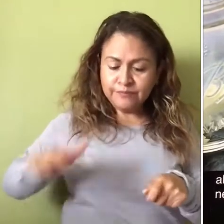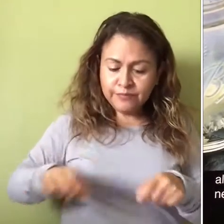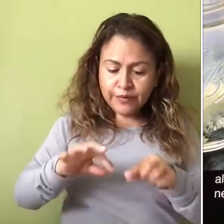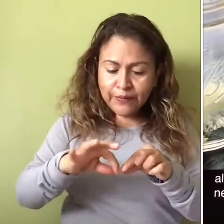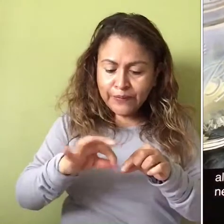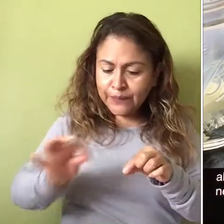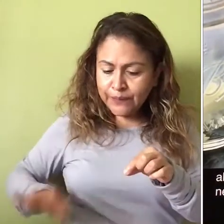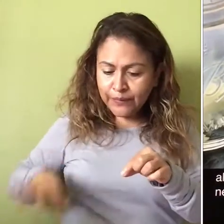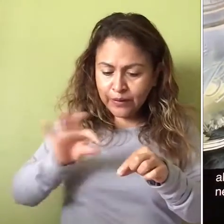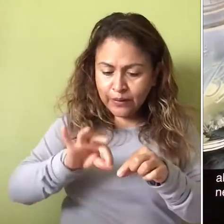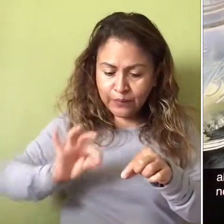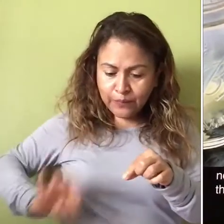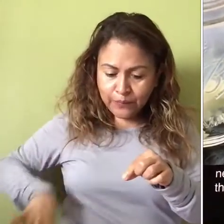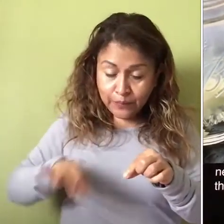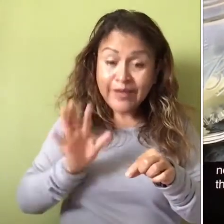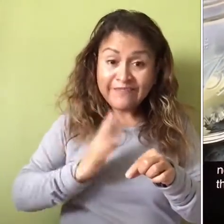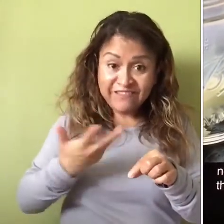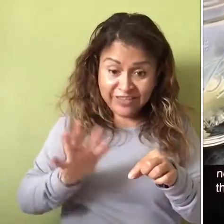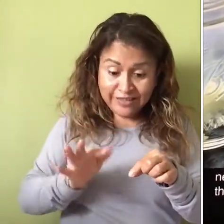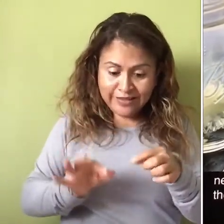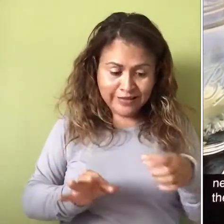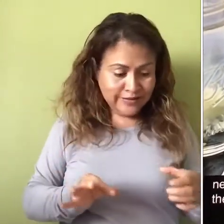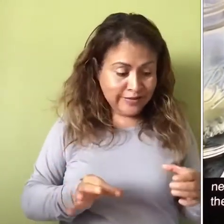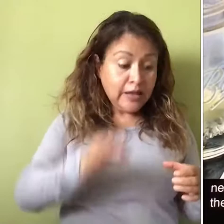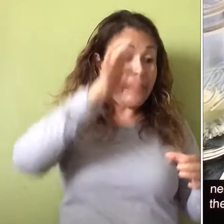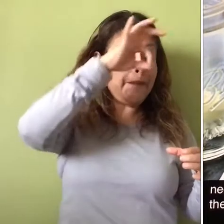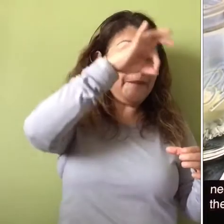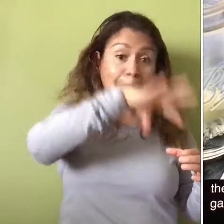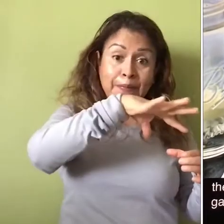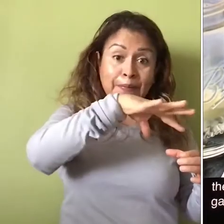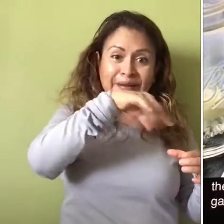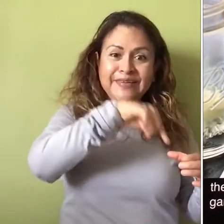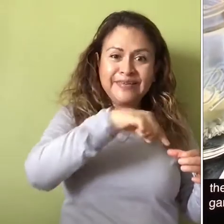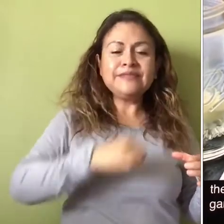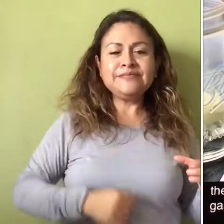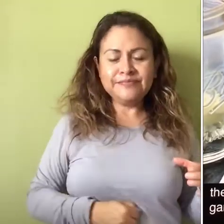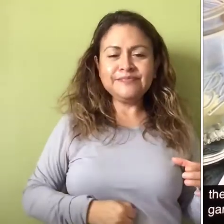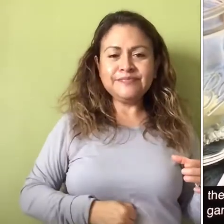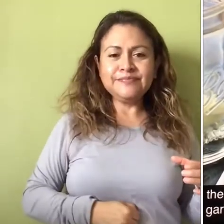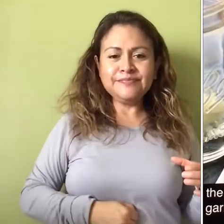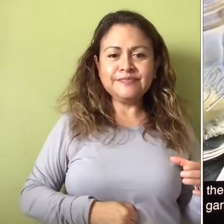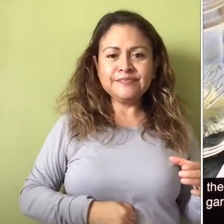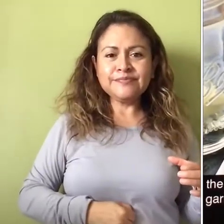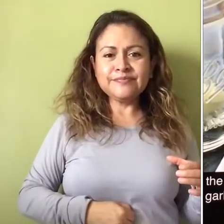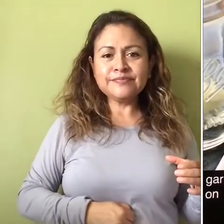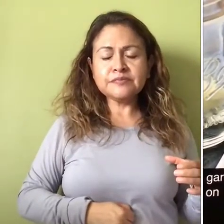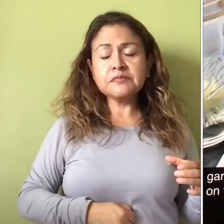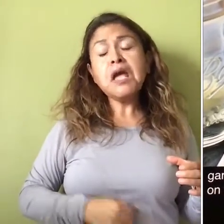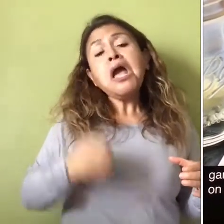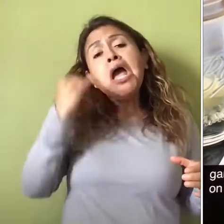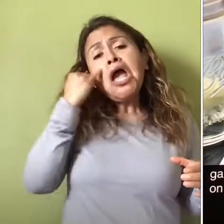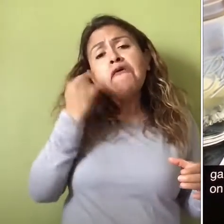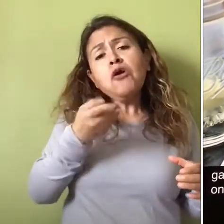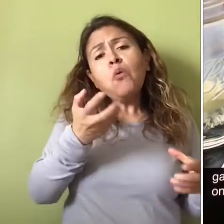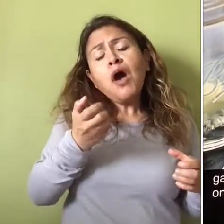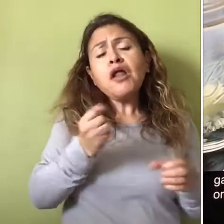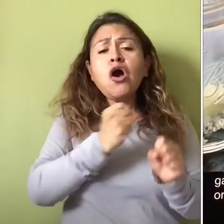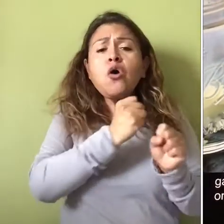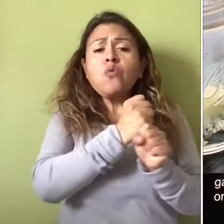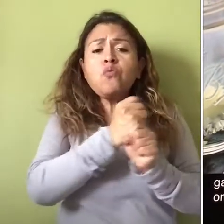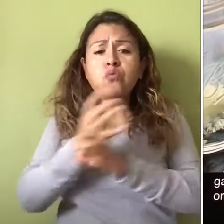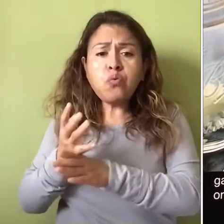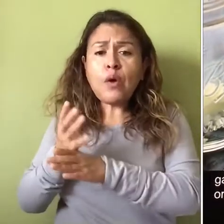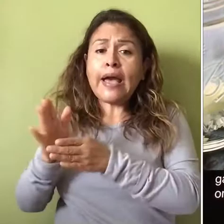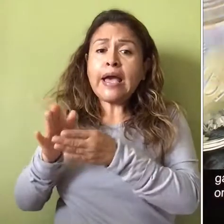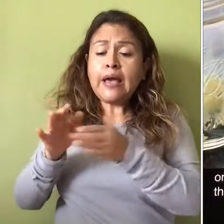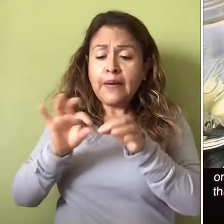skin on that clove. Just remove the skin, throw that clove of garlic into your blender jar. If you want to use prepared minced garlic, by all